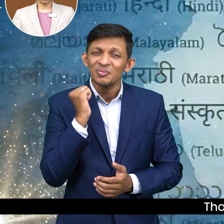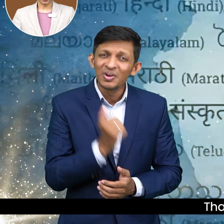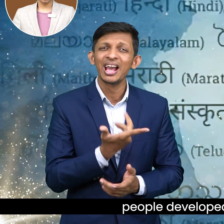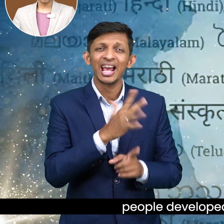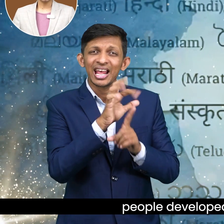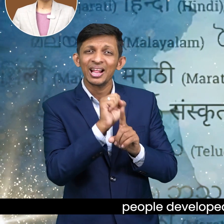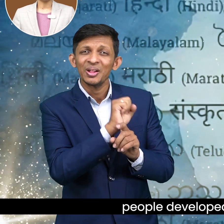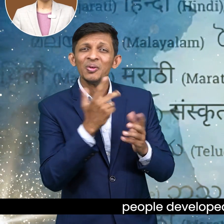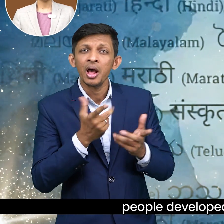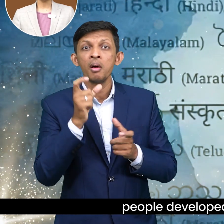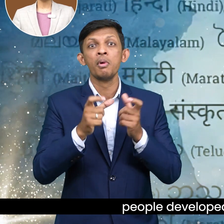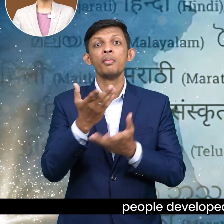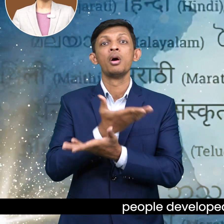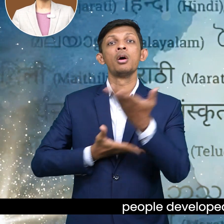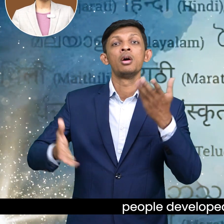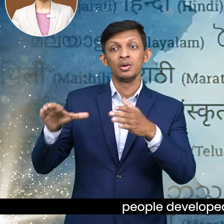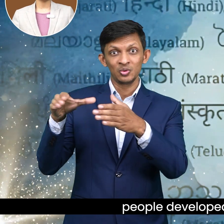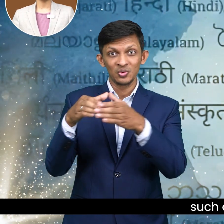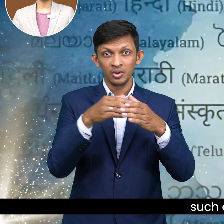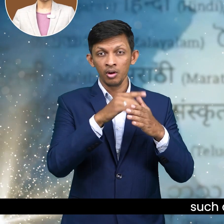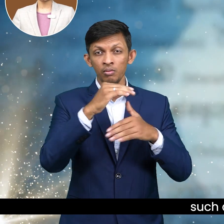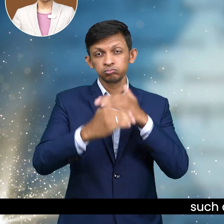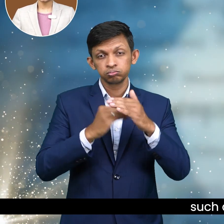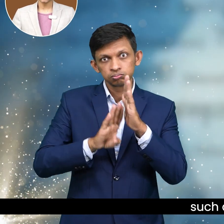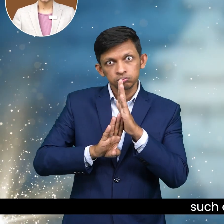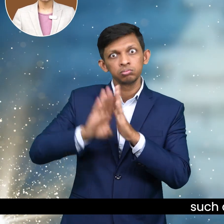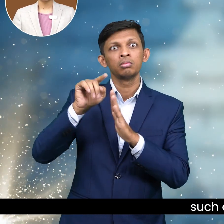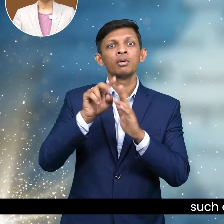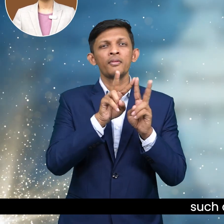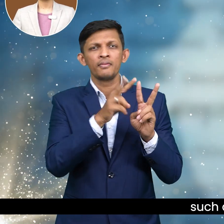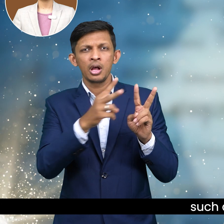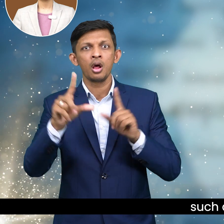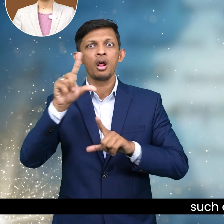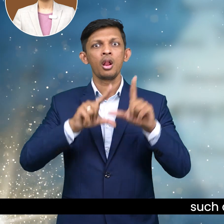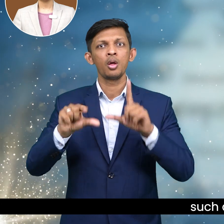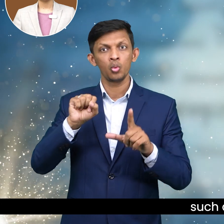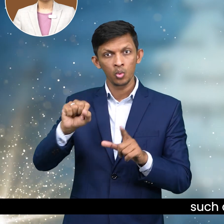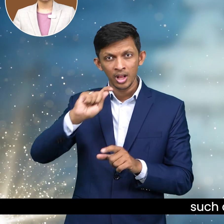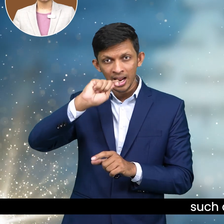That is why people develop different languages such as English,